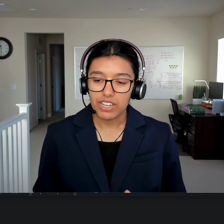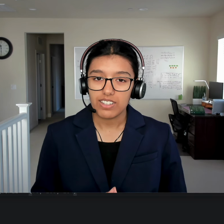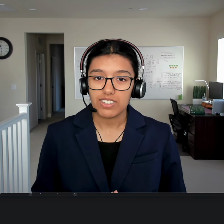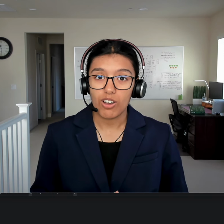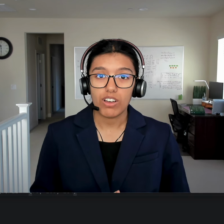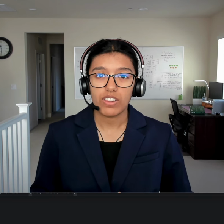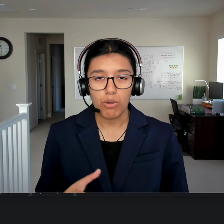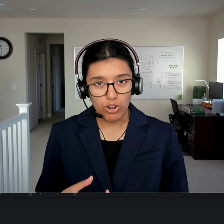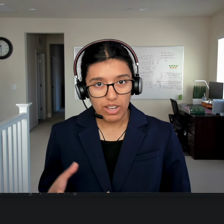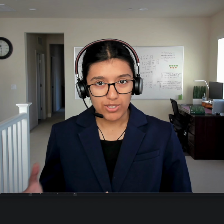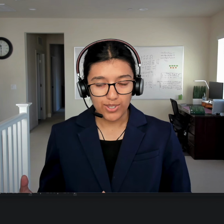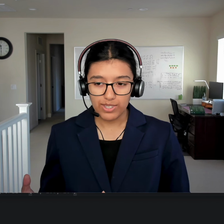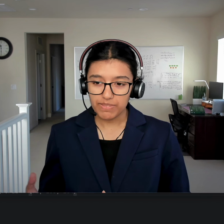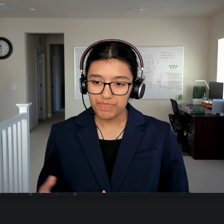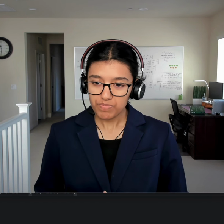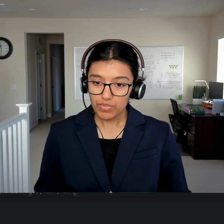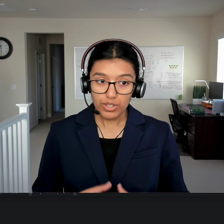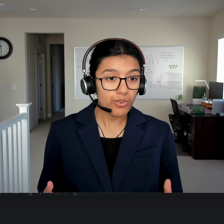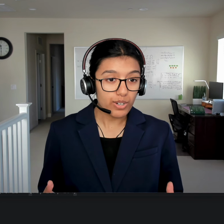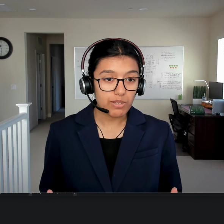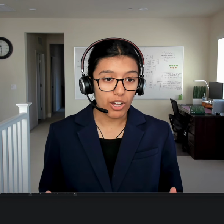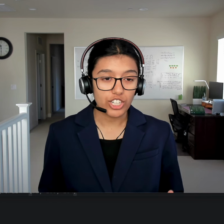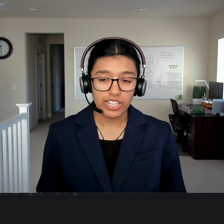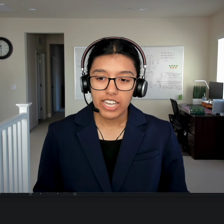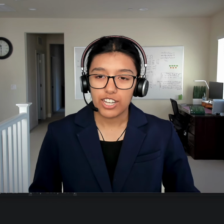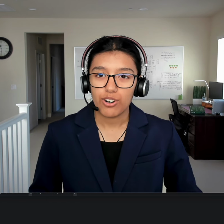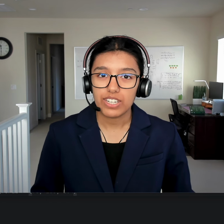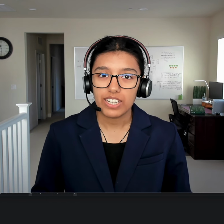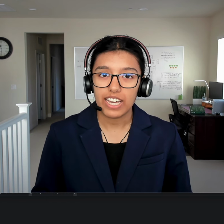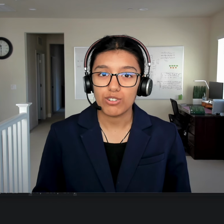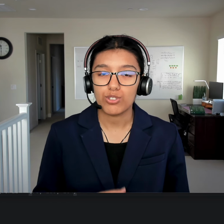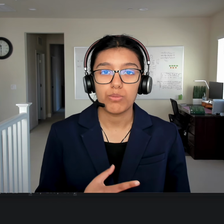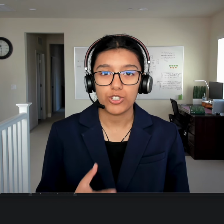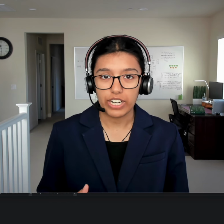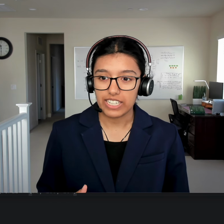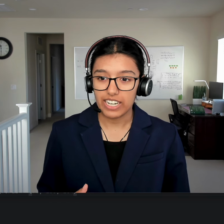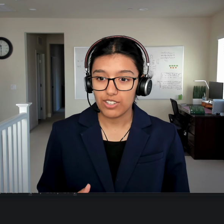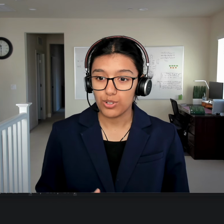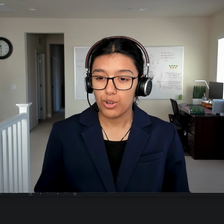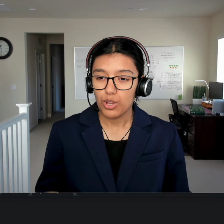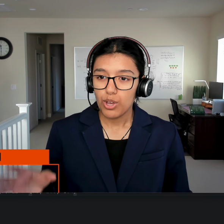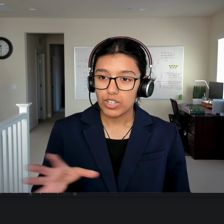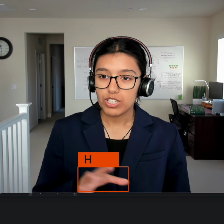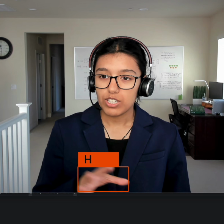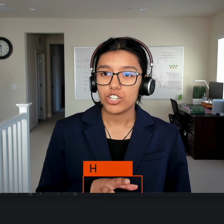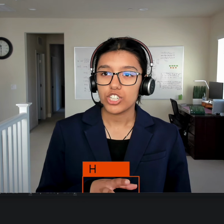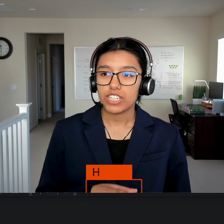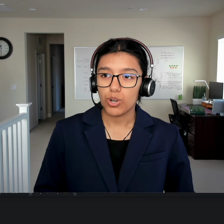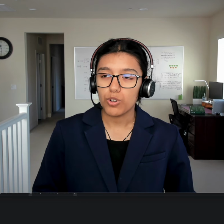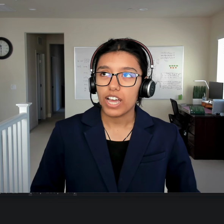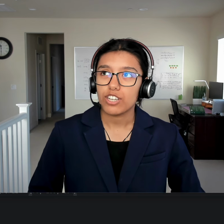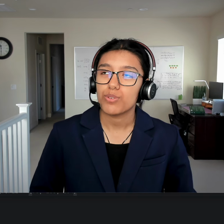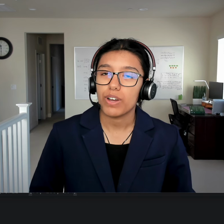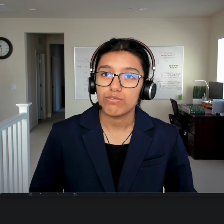is because the online model I was using for this project, it could only handle so much training data. So for this project,